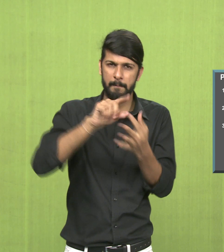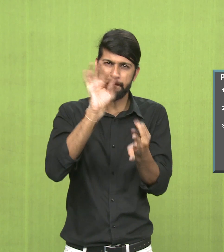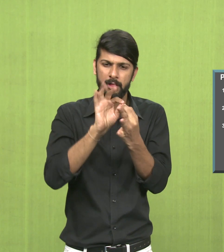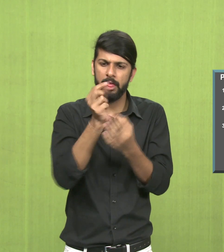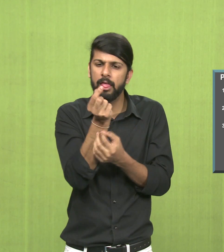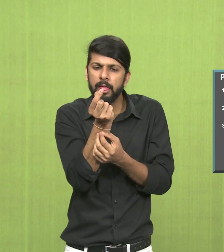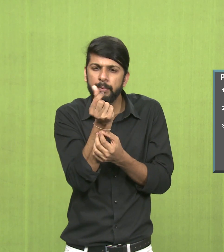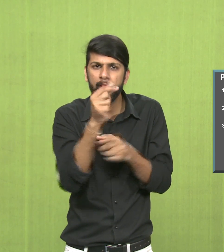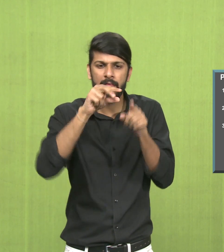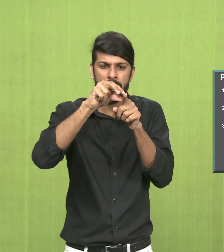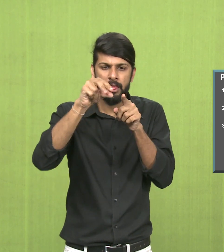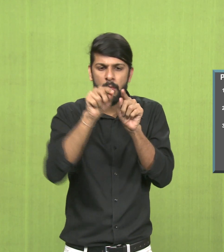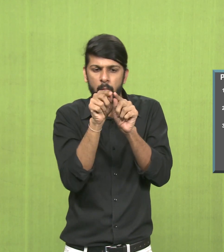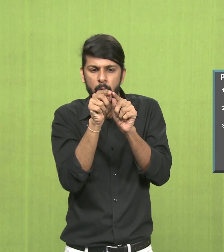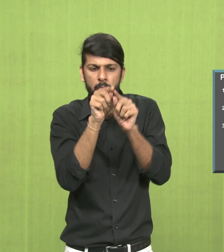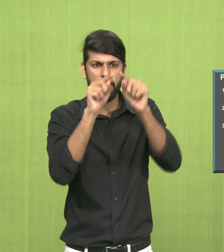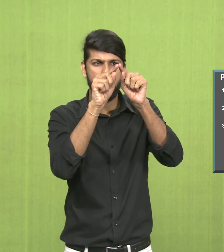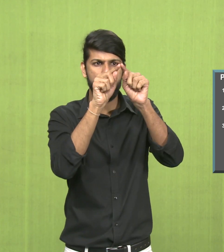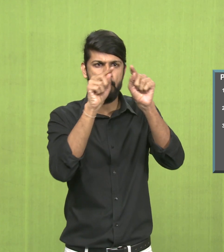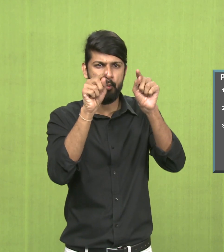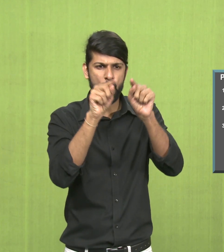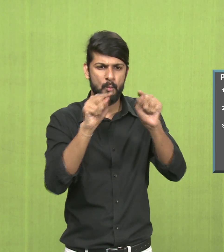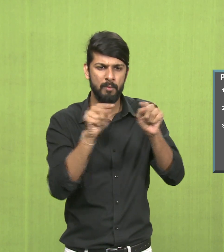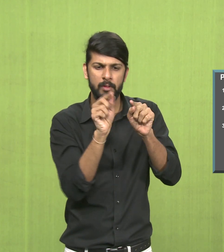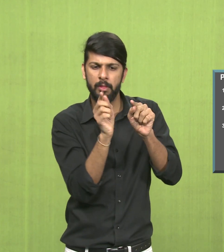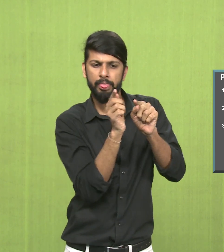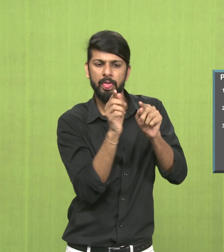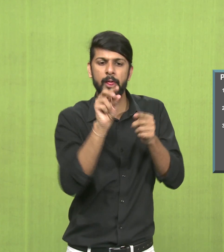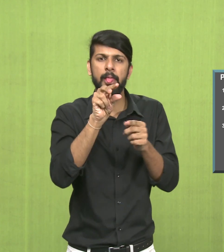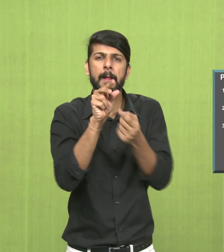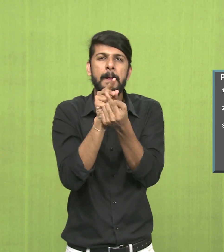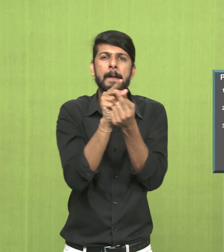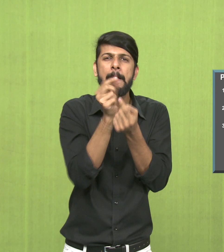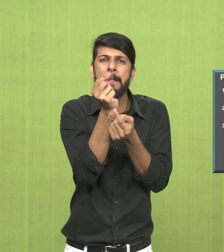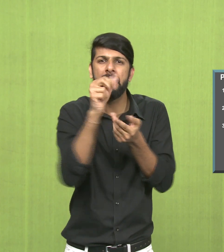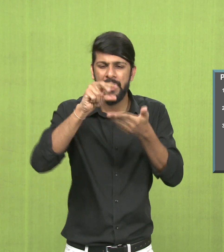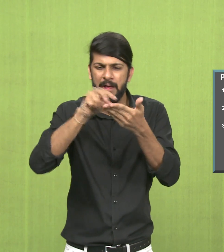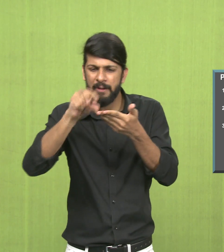Sometimes maybe slight changes are acceptable.